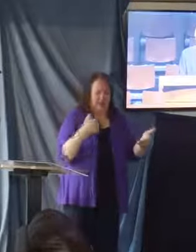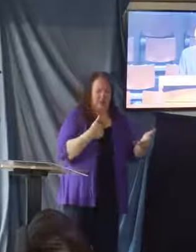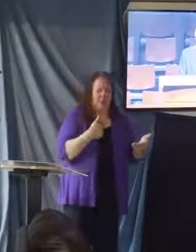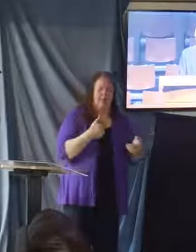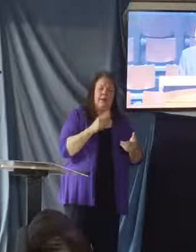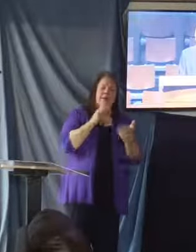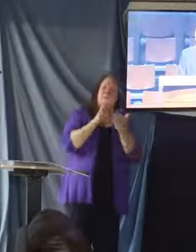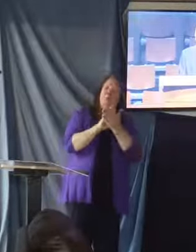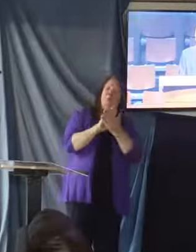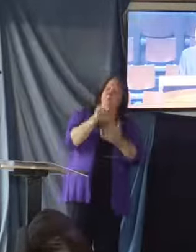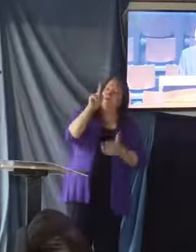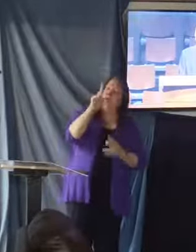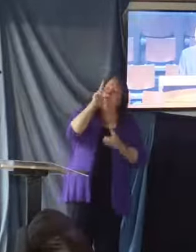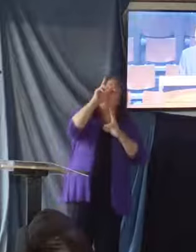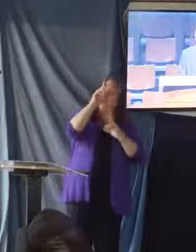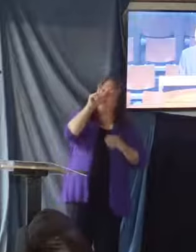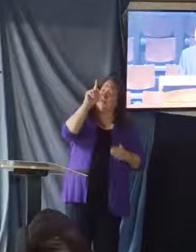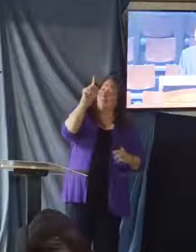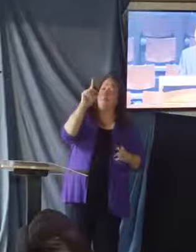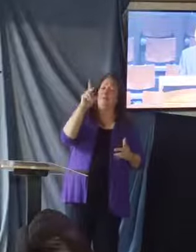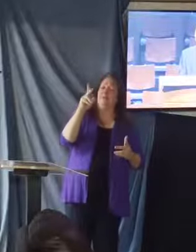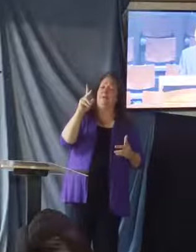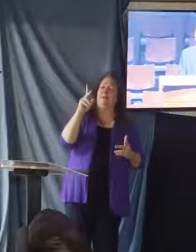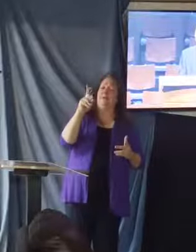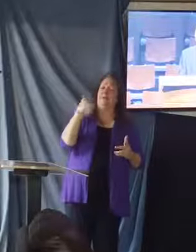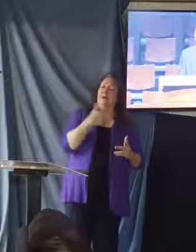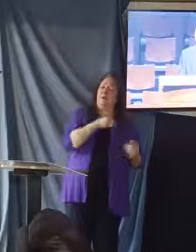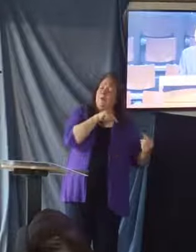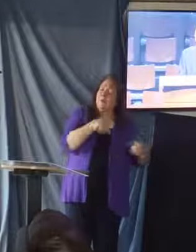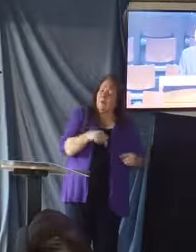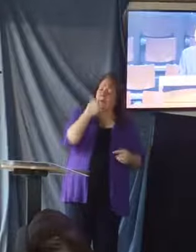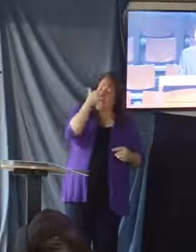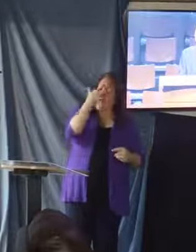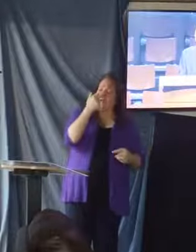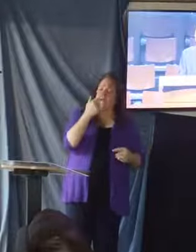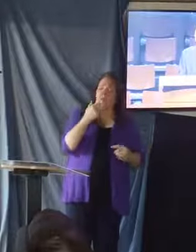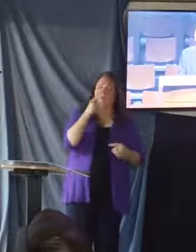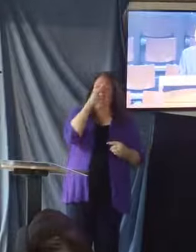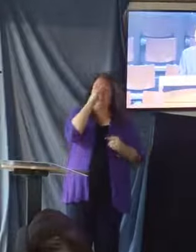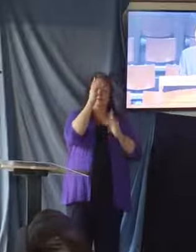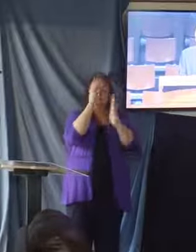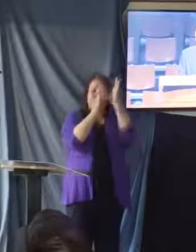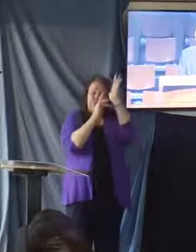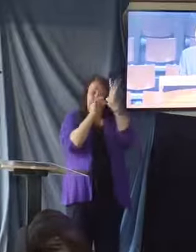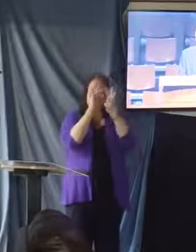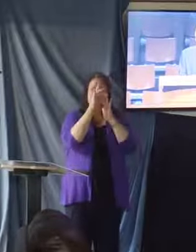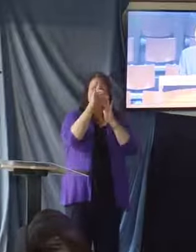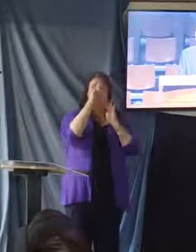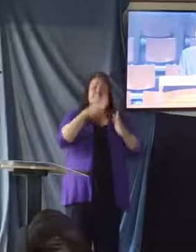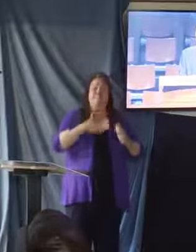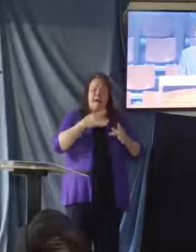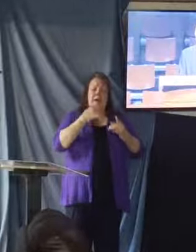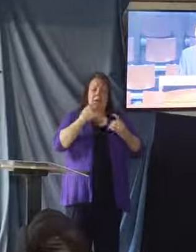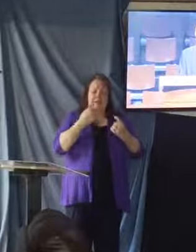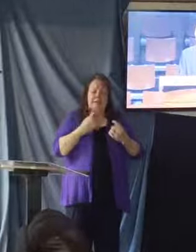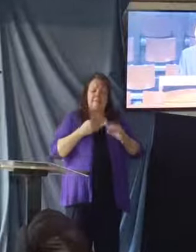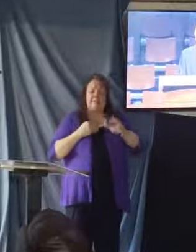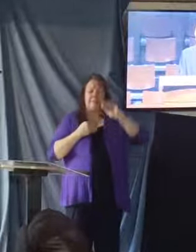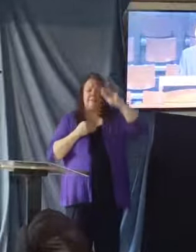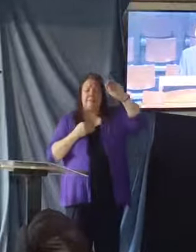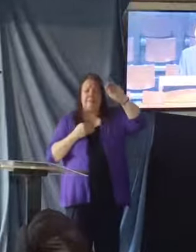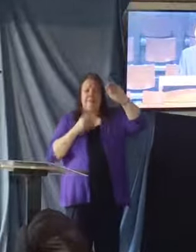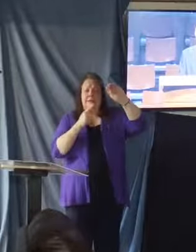give you praise, to honor you. We come on the basis of the one who bore our sin, was a man